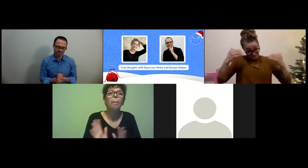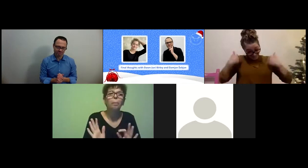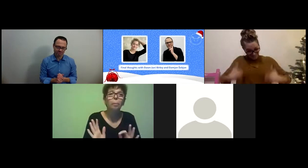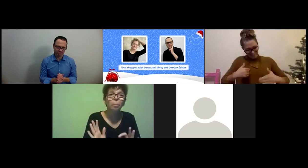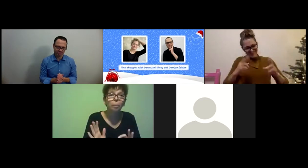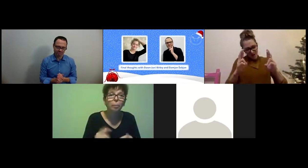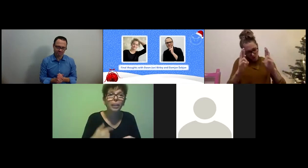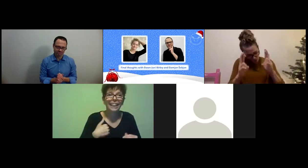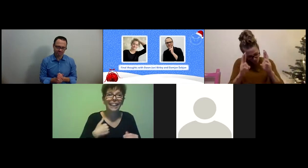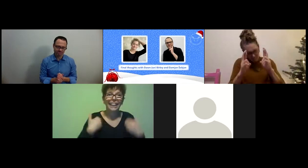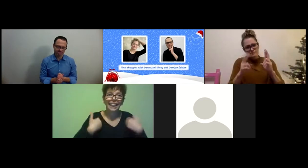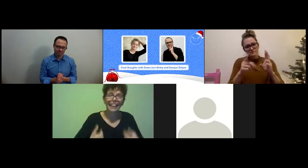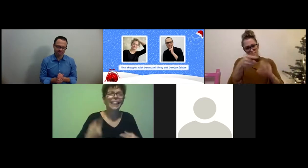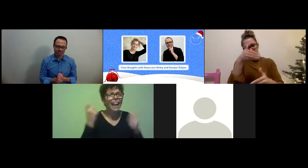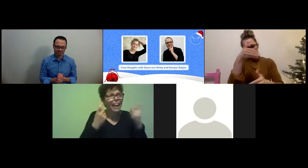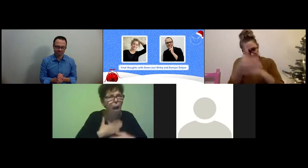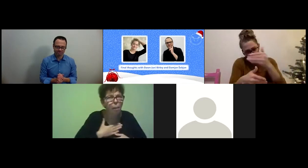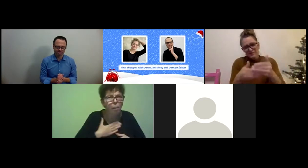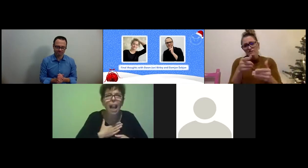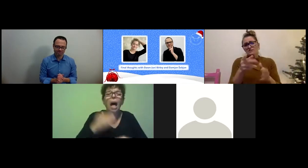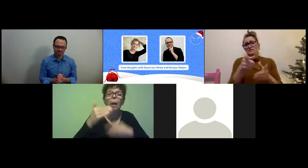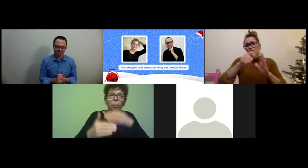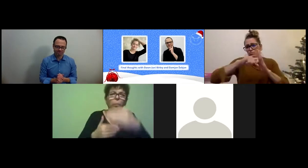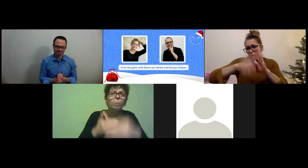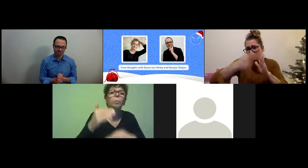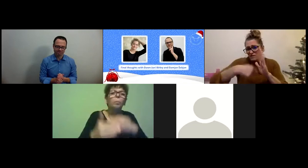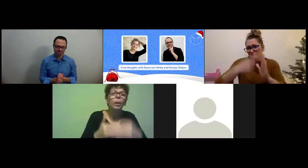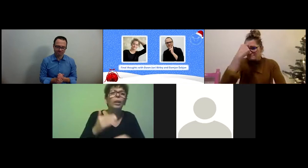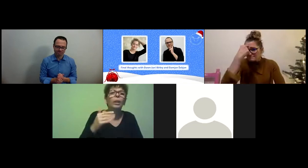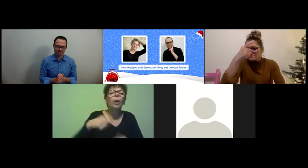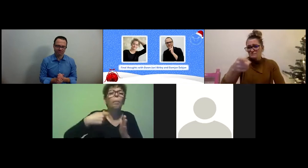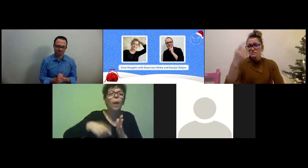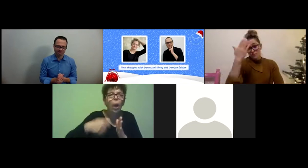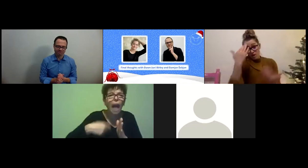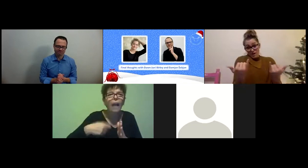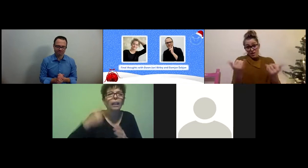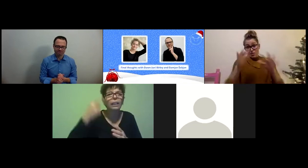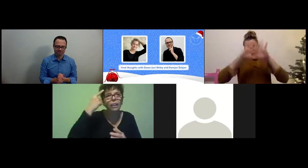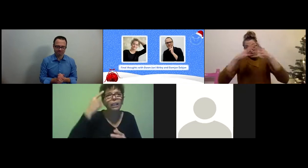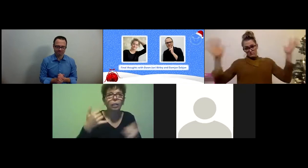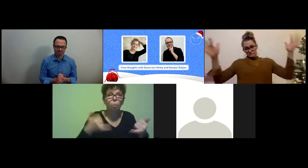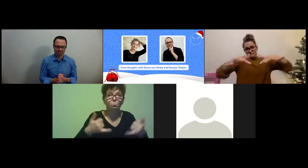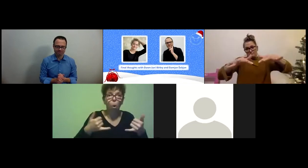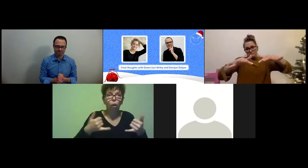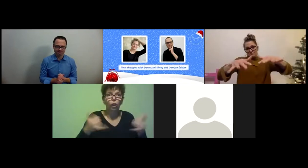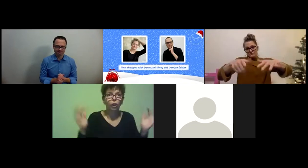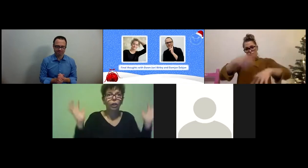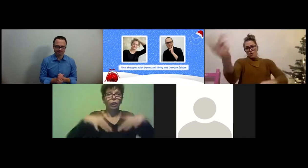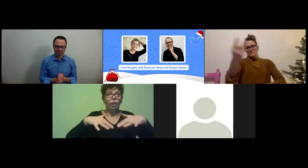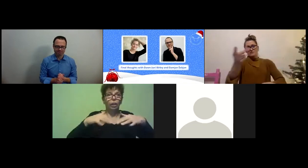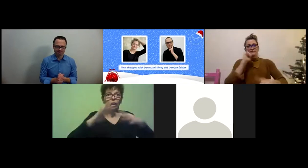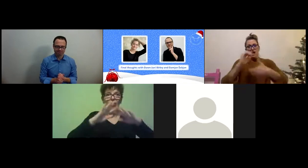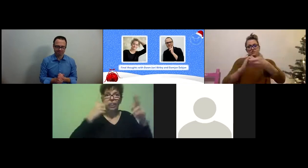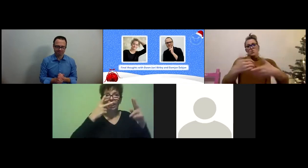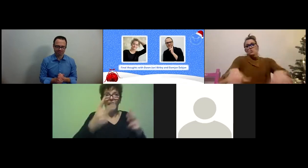Thank you so much. I hope, I really sincerely hope that you take this on and make more